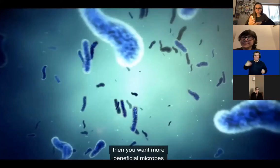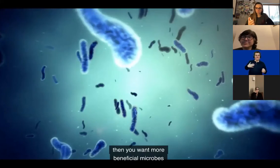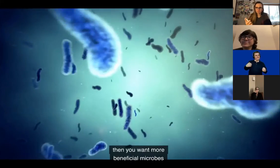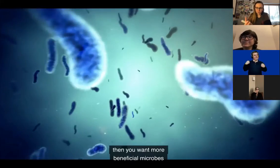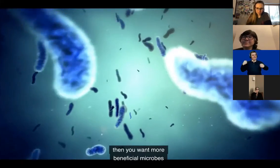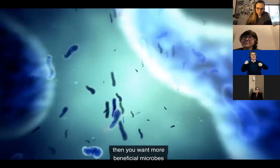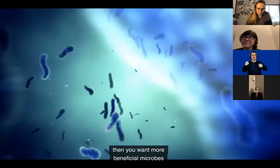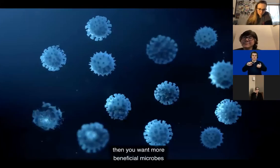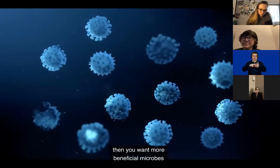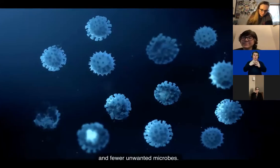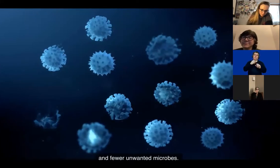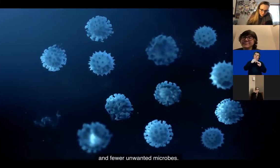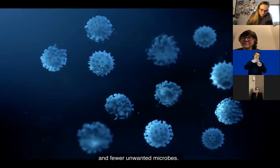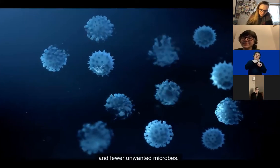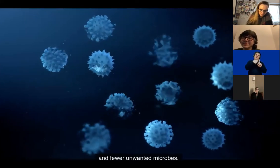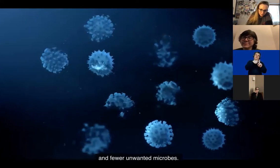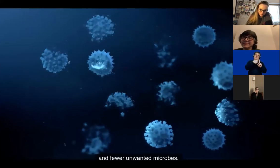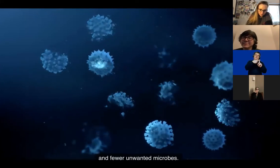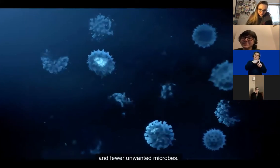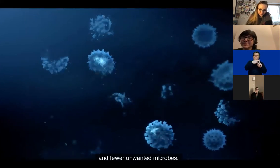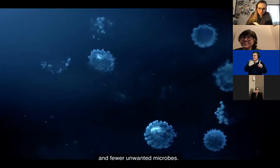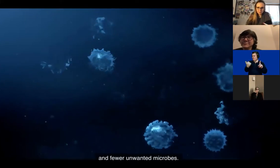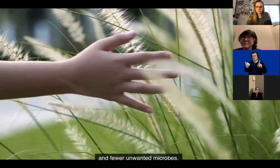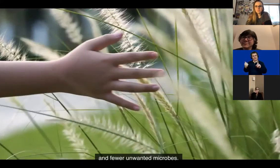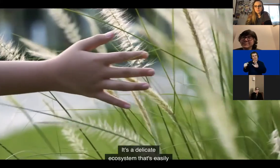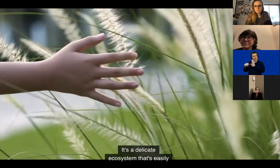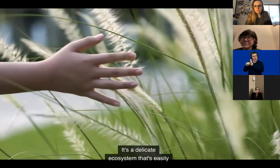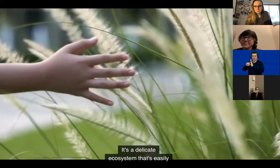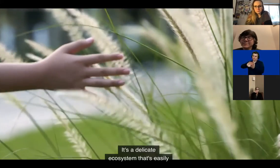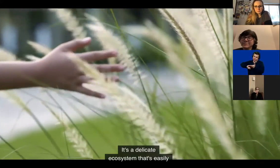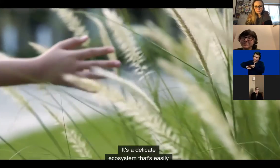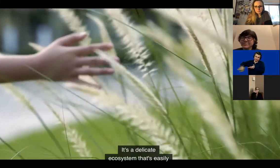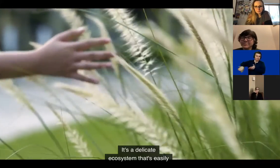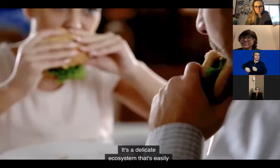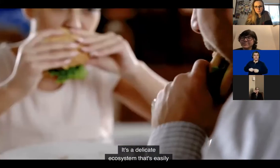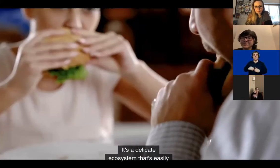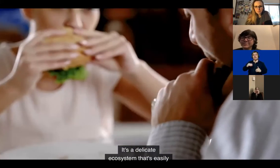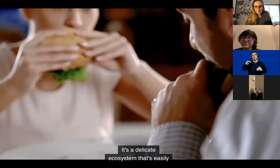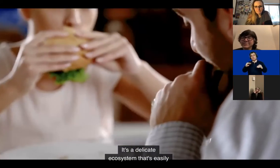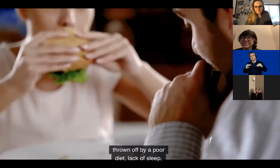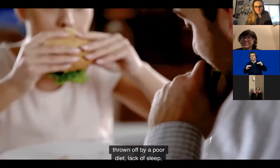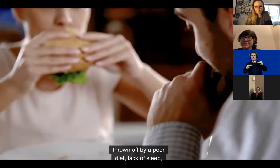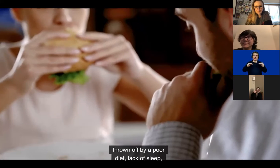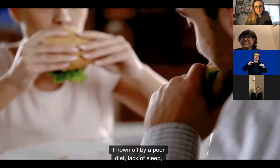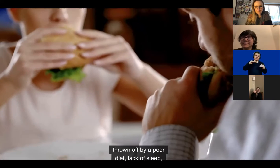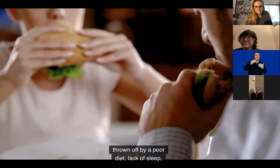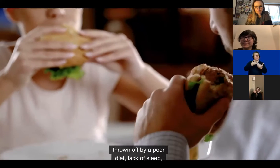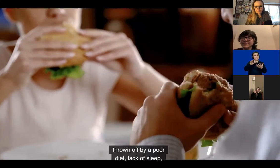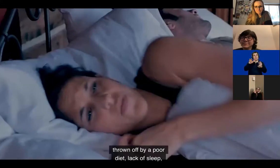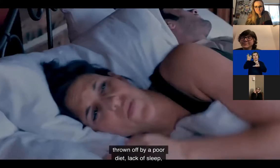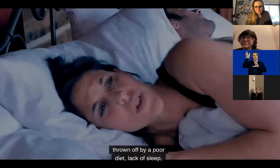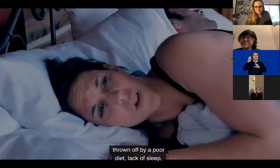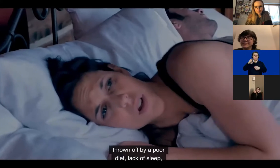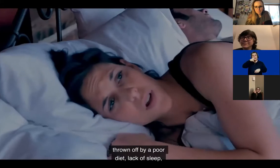more beneficial microbes and fewer unwanted microbes. It's a delicate ecosystem that's easily thrown off by poor